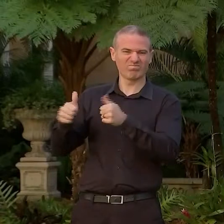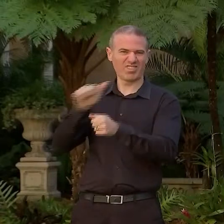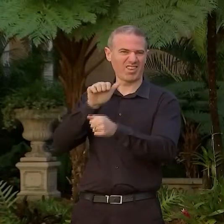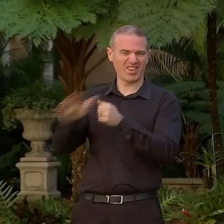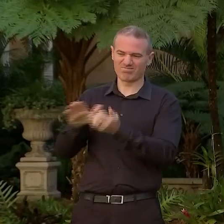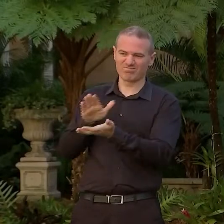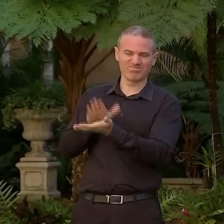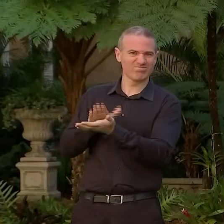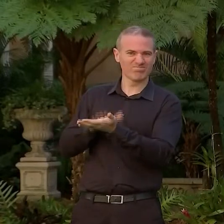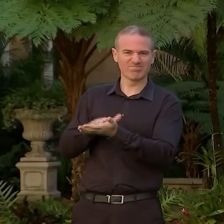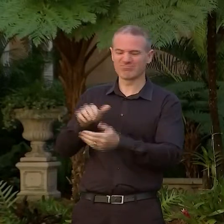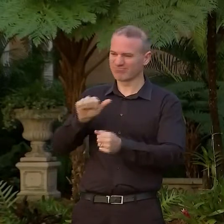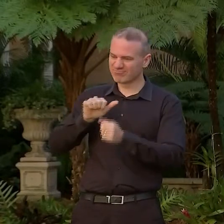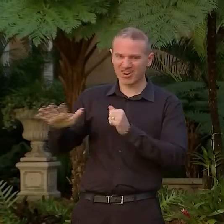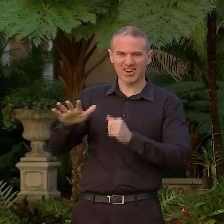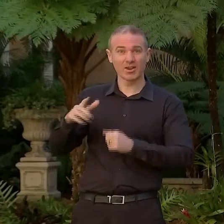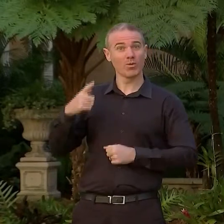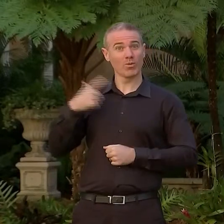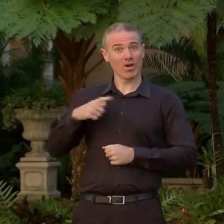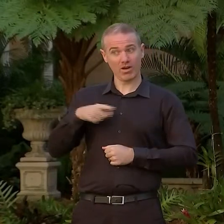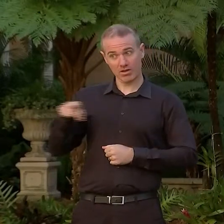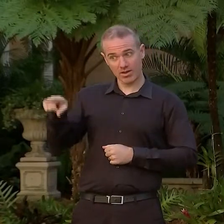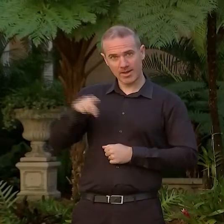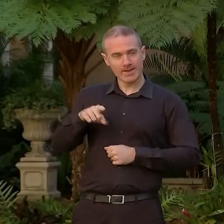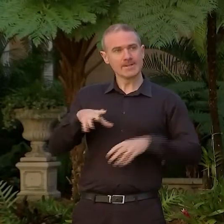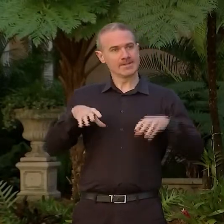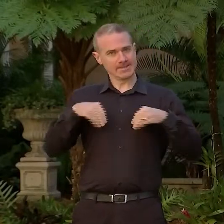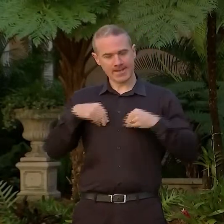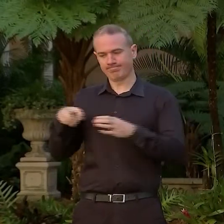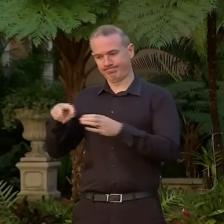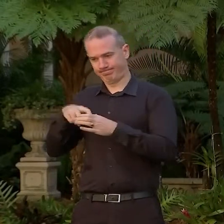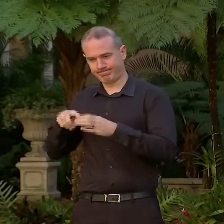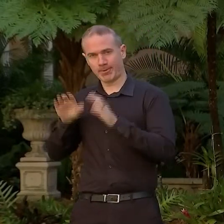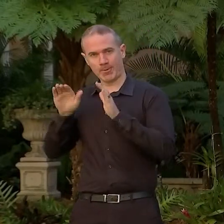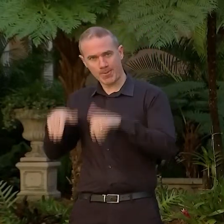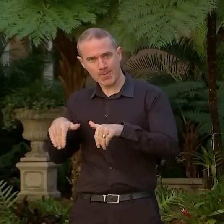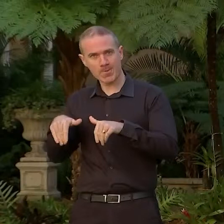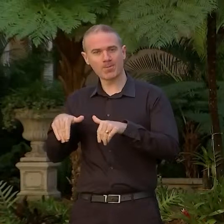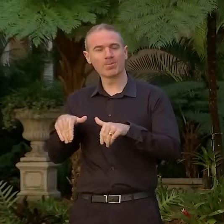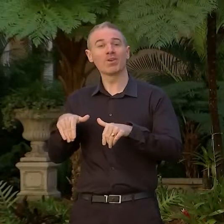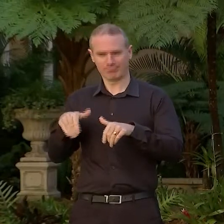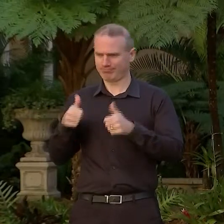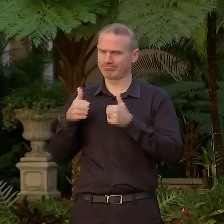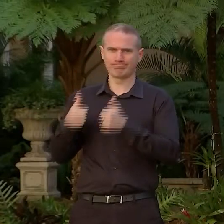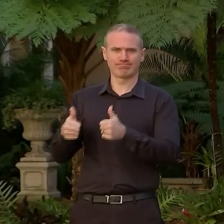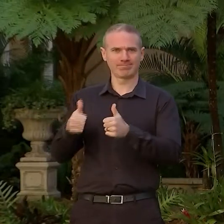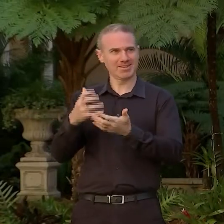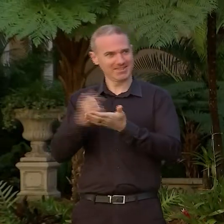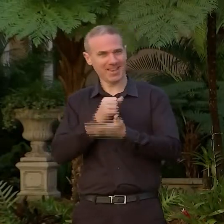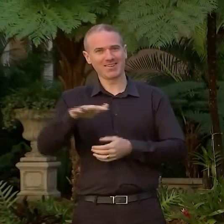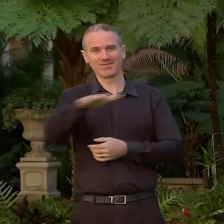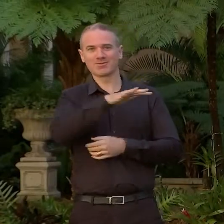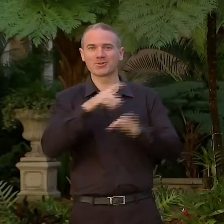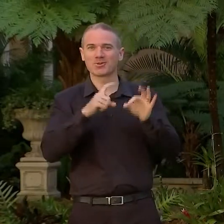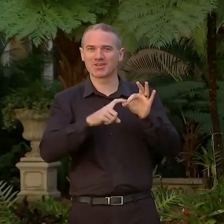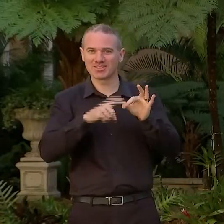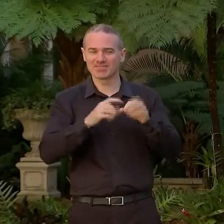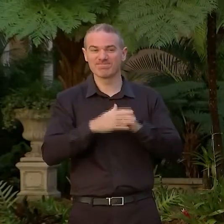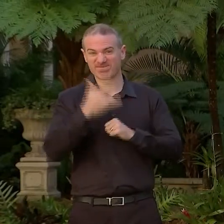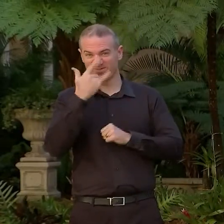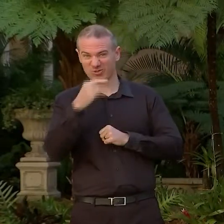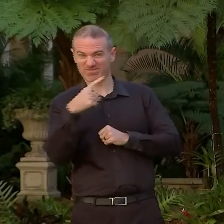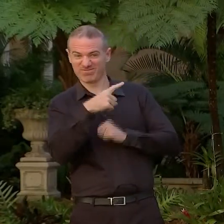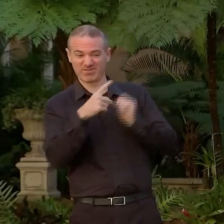Queensland's lockdown legends, keeping us all safe. Unfortunately, we've seen Victoria go back into